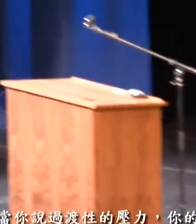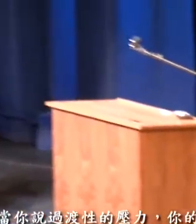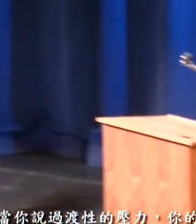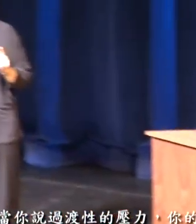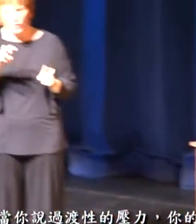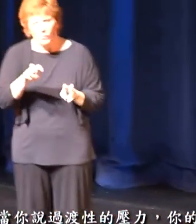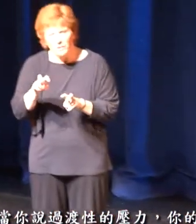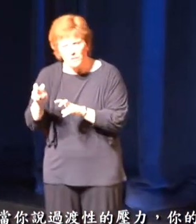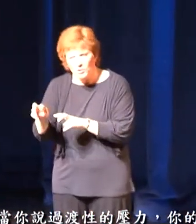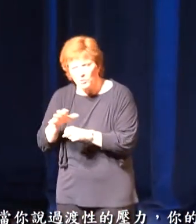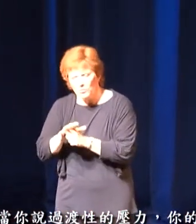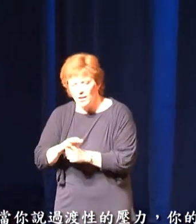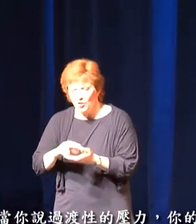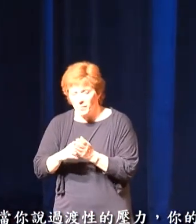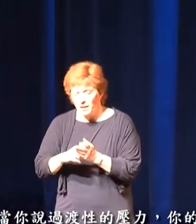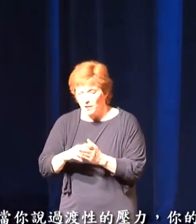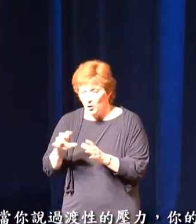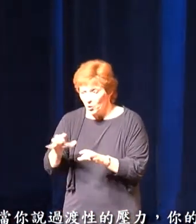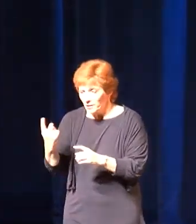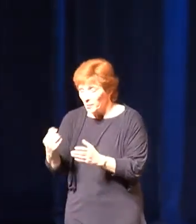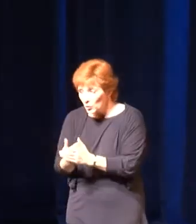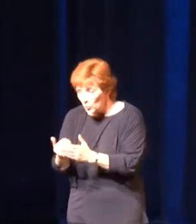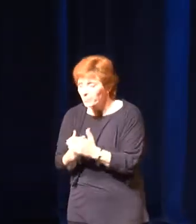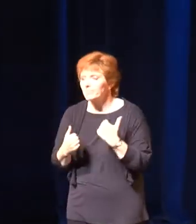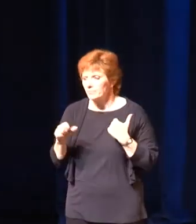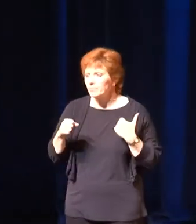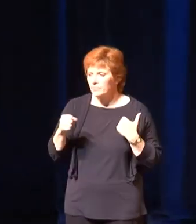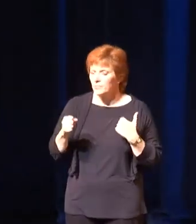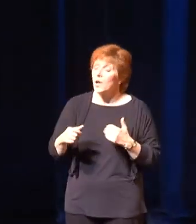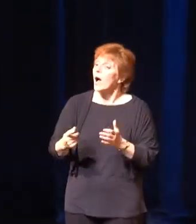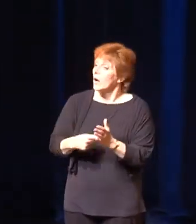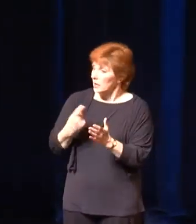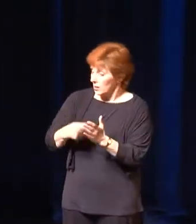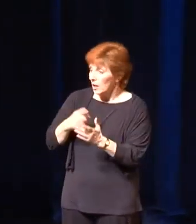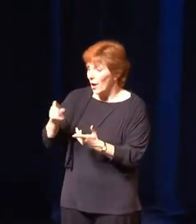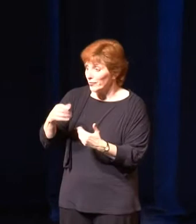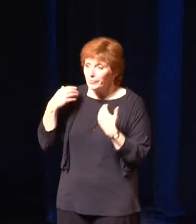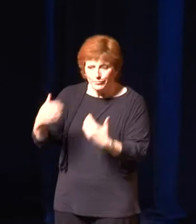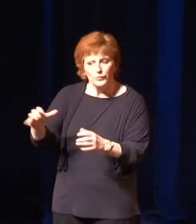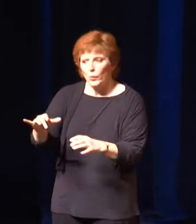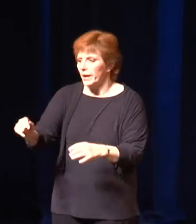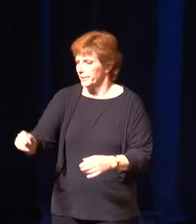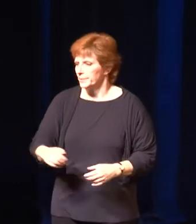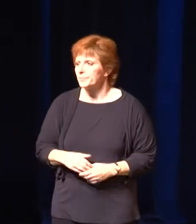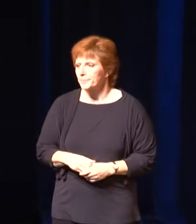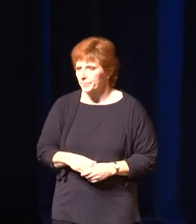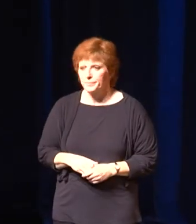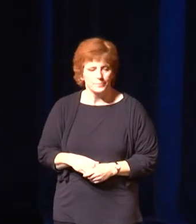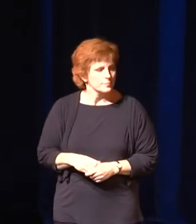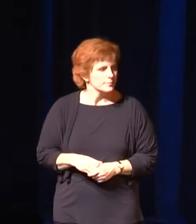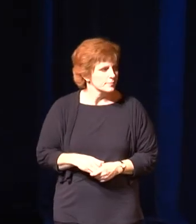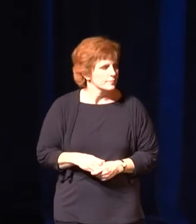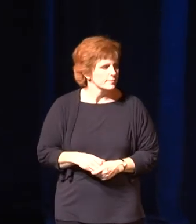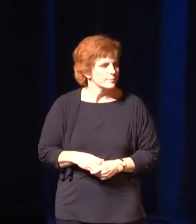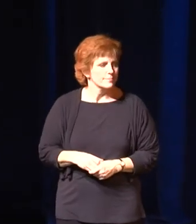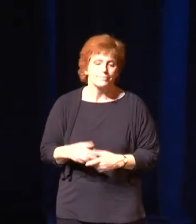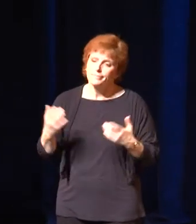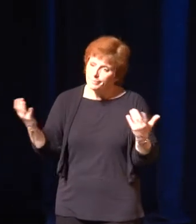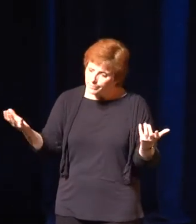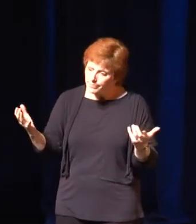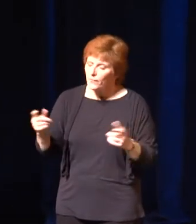transitional stress, you mean going to something new? Yeah. Well, sometimes you have to just do it. And then,